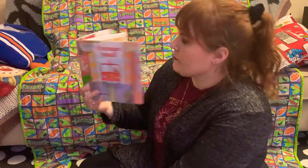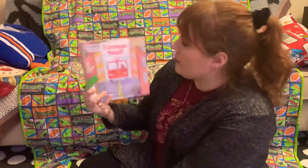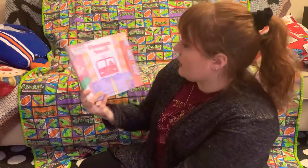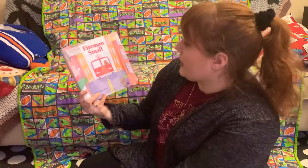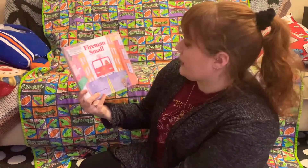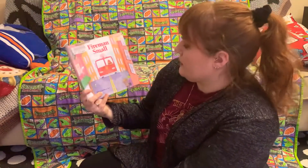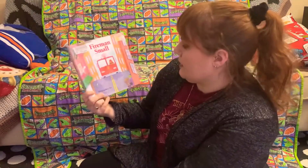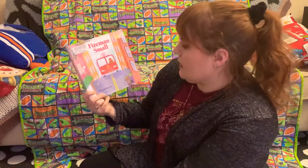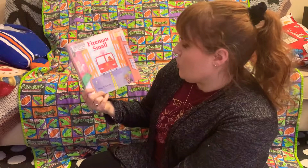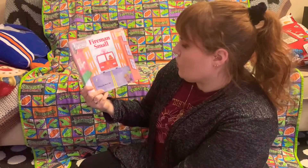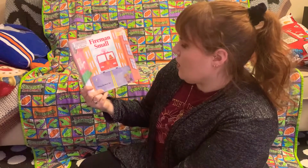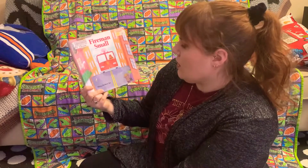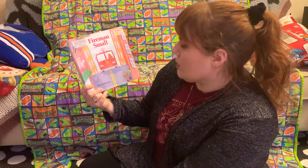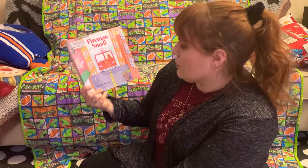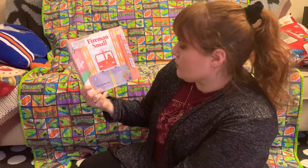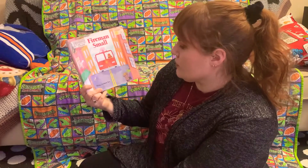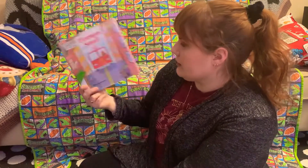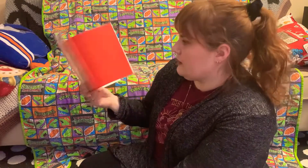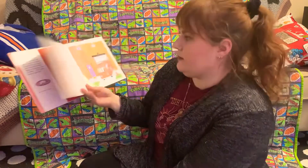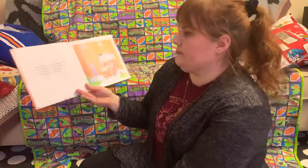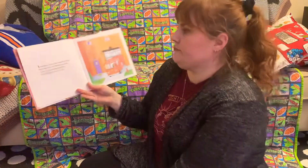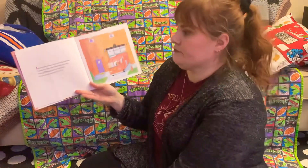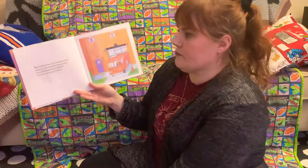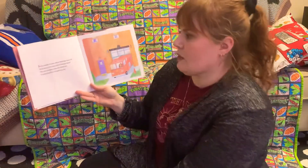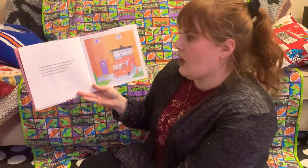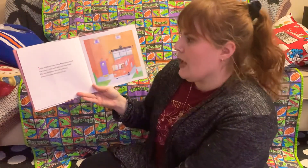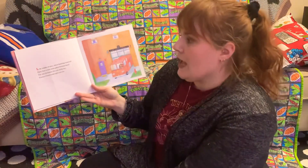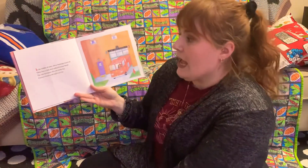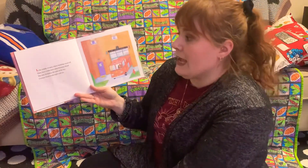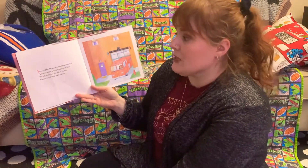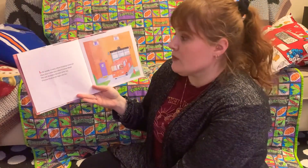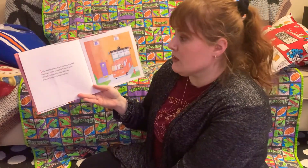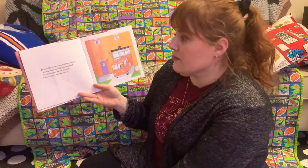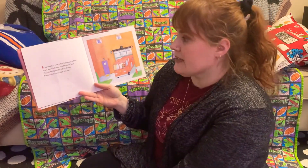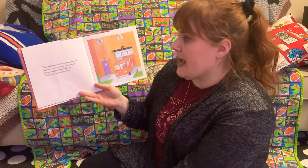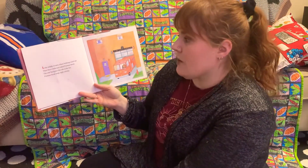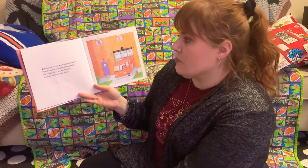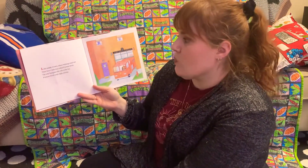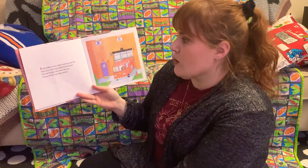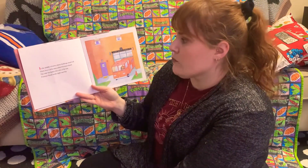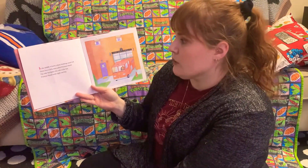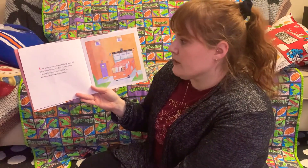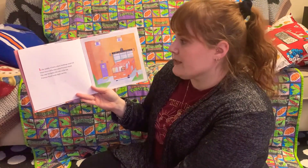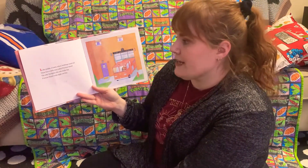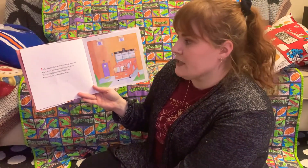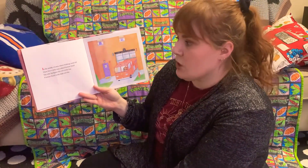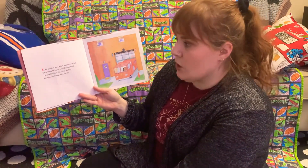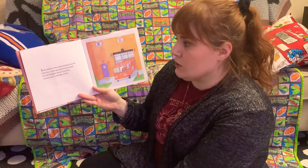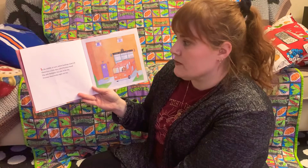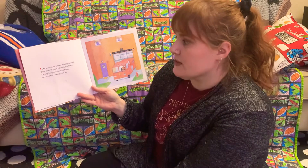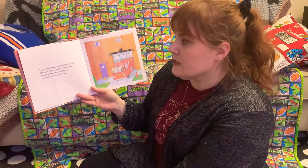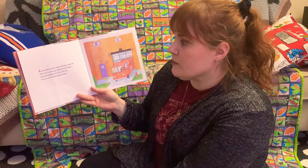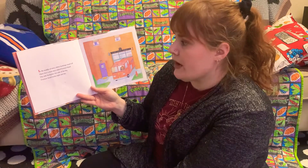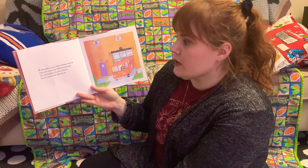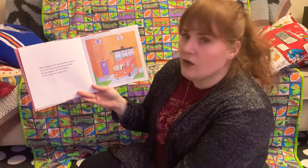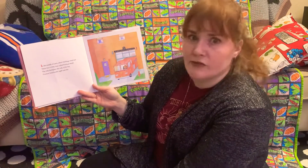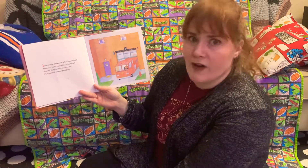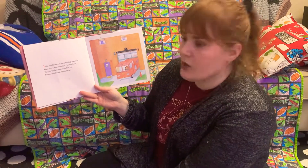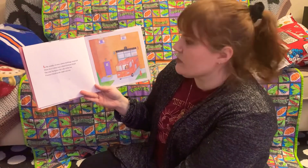By Wong Herbert Yi. In the middle of town, where buildings stand tall, lives a little man called Fireman